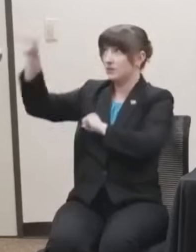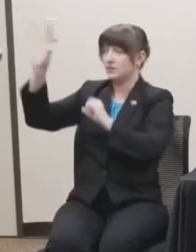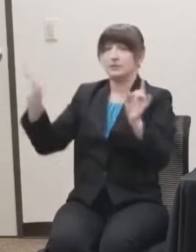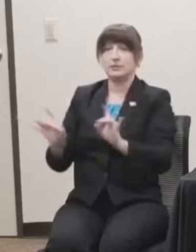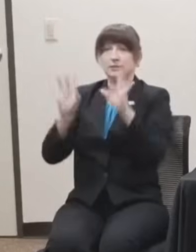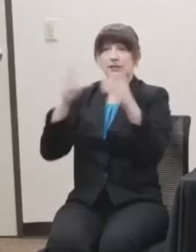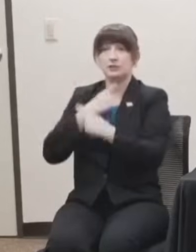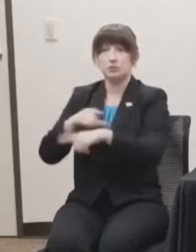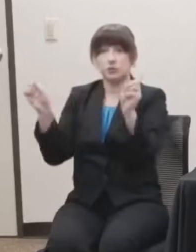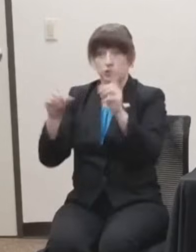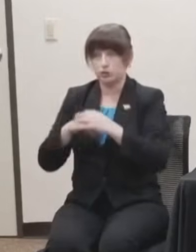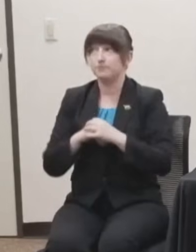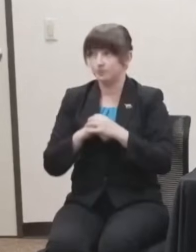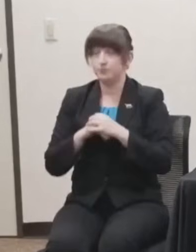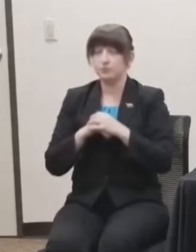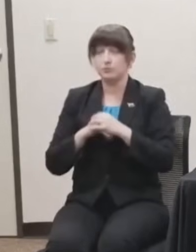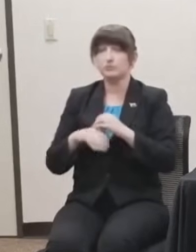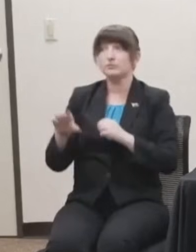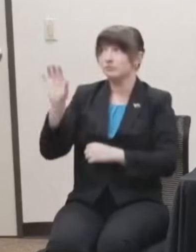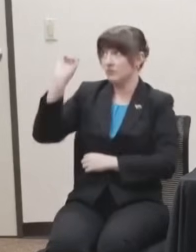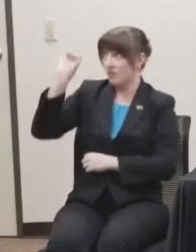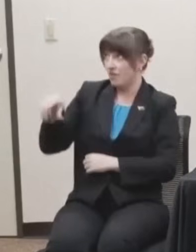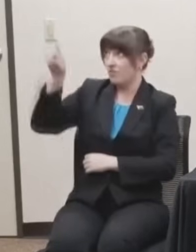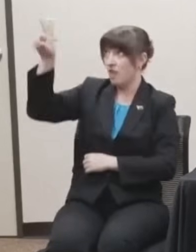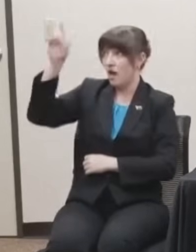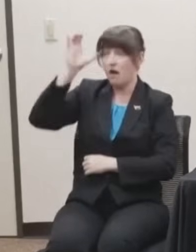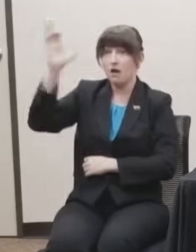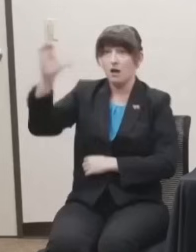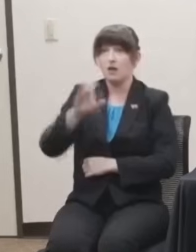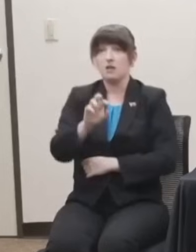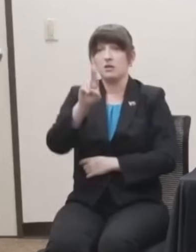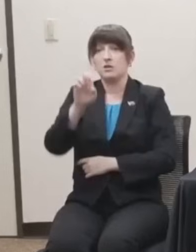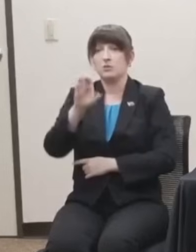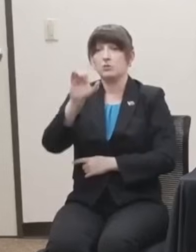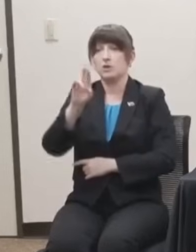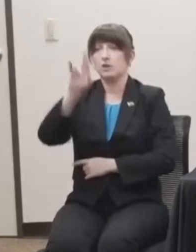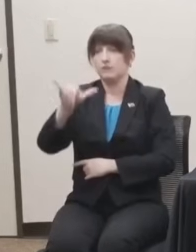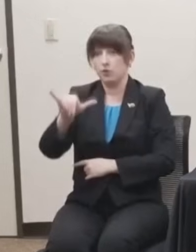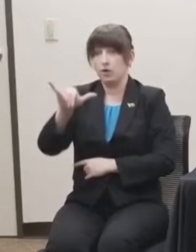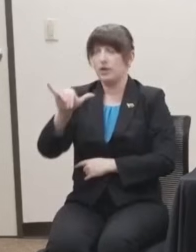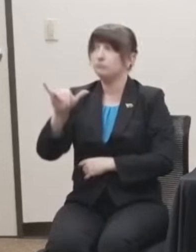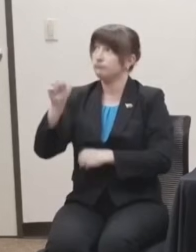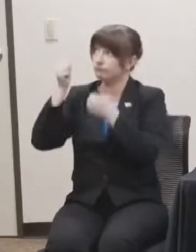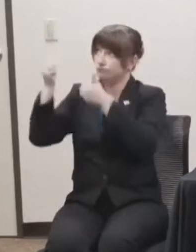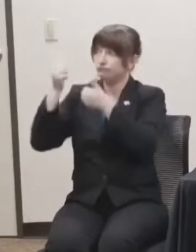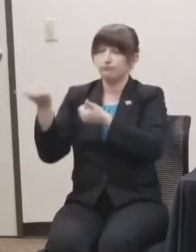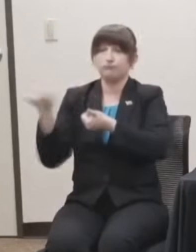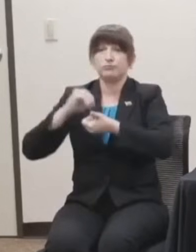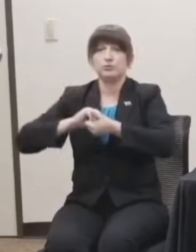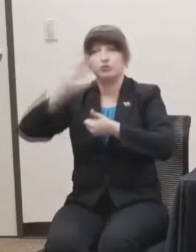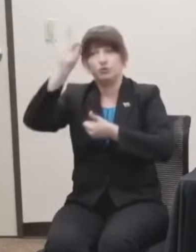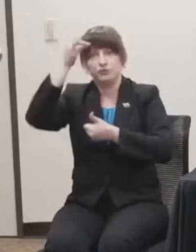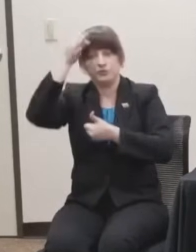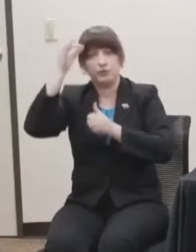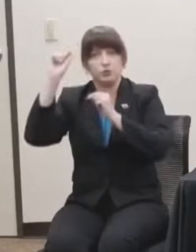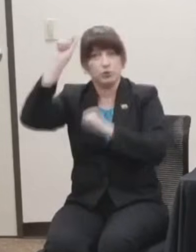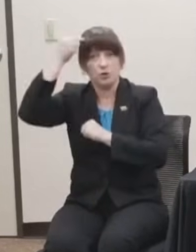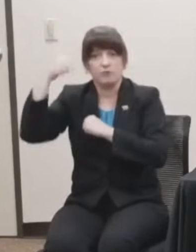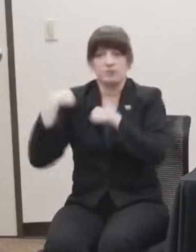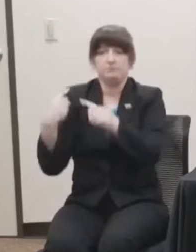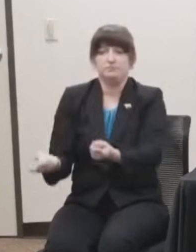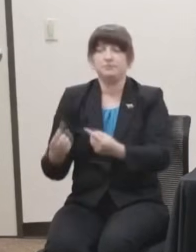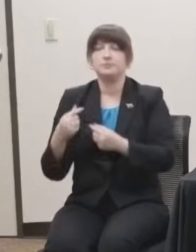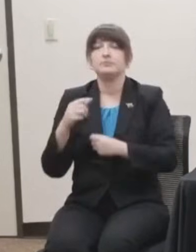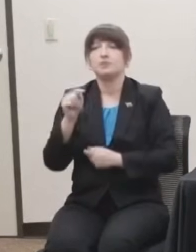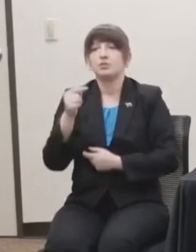very excited to begin those recovery operations with our federal partners who have been here with us in the Emergency Operations Center since last